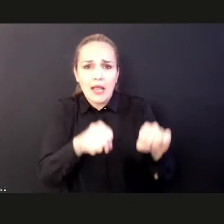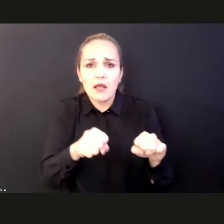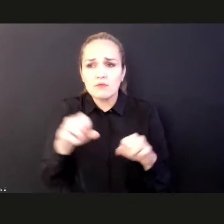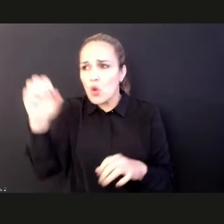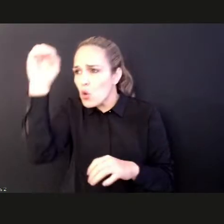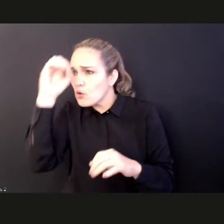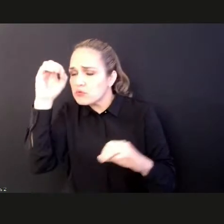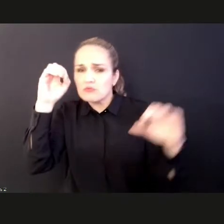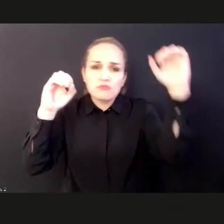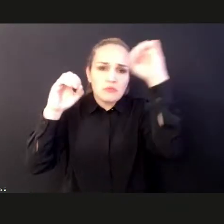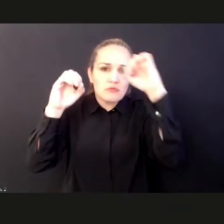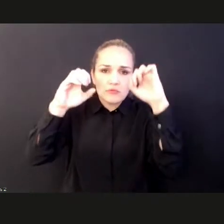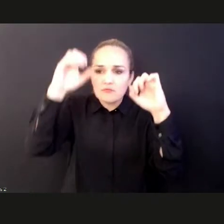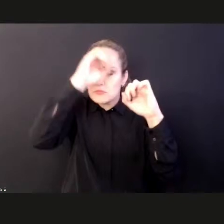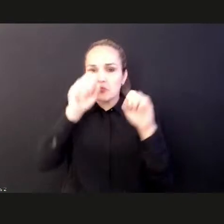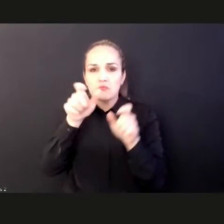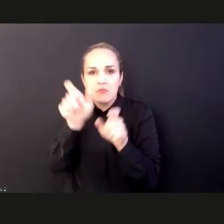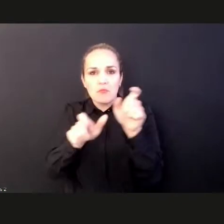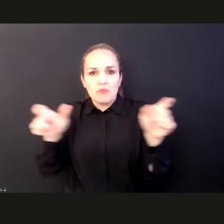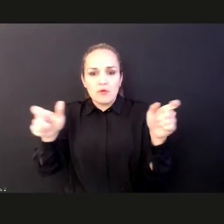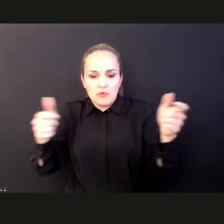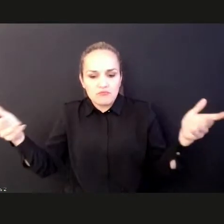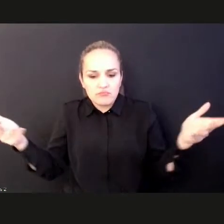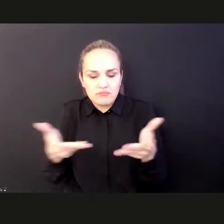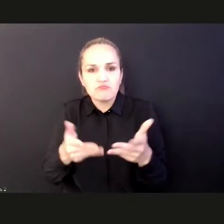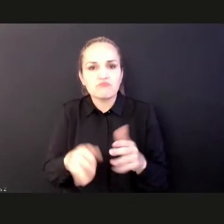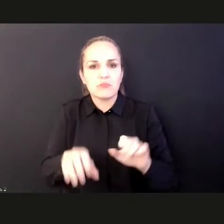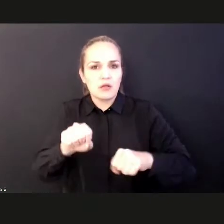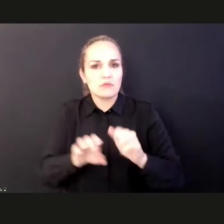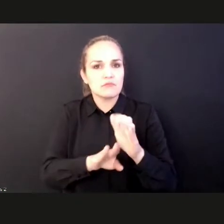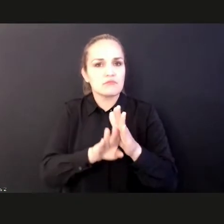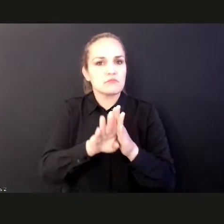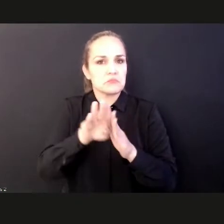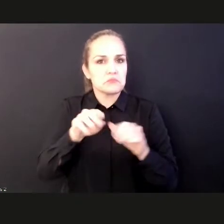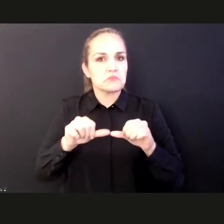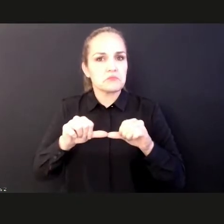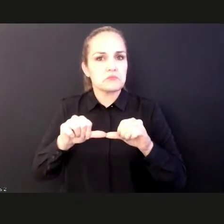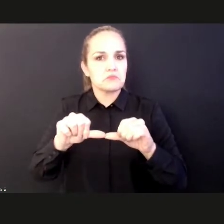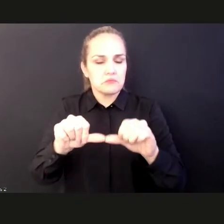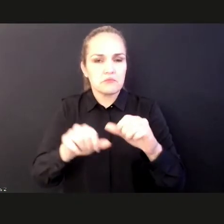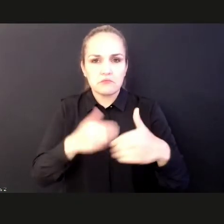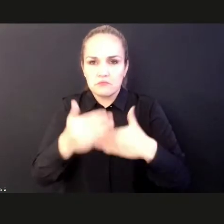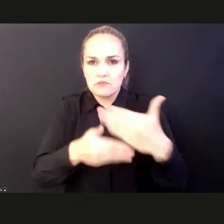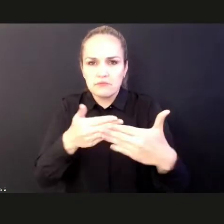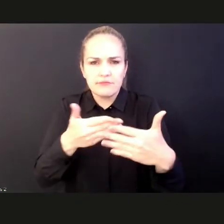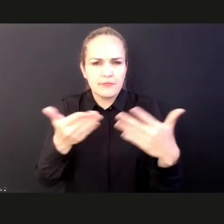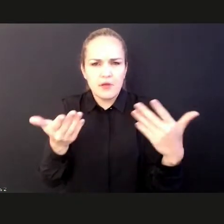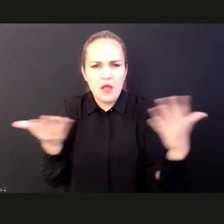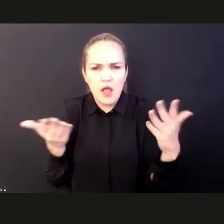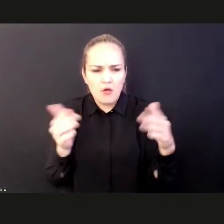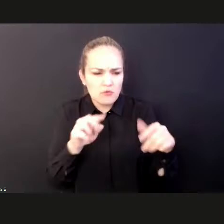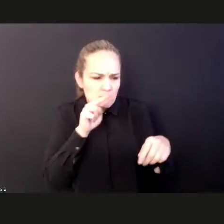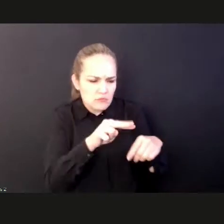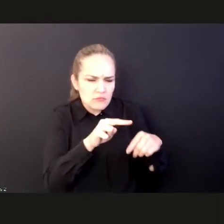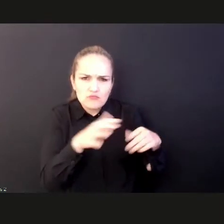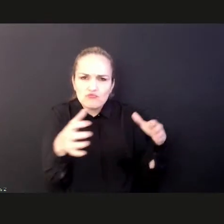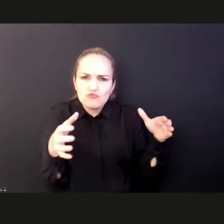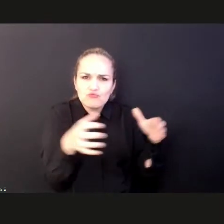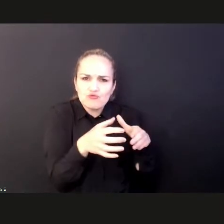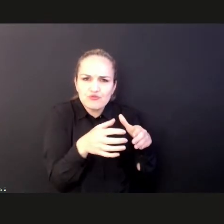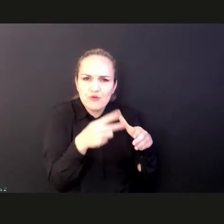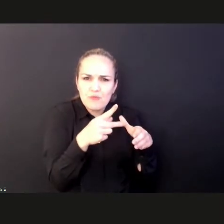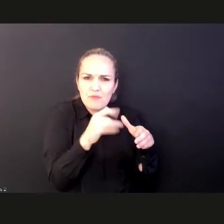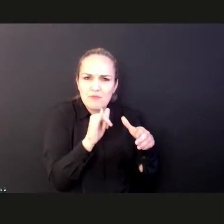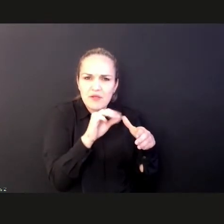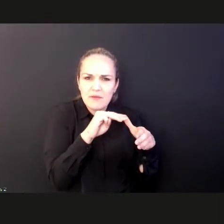sustainability of the tourism sector, with emphasis on SMEs, on how SMEs can improve their resilience, in